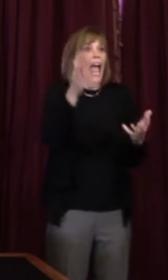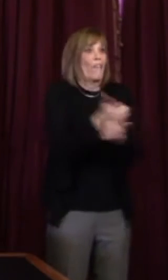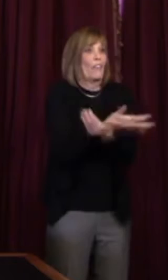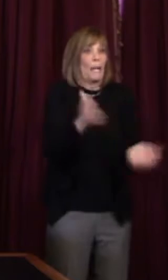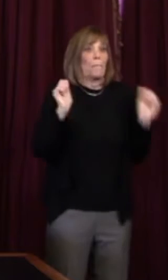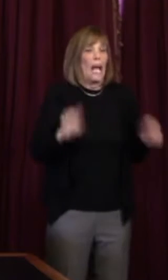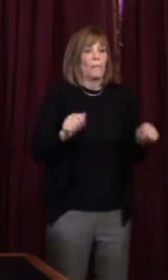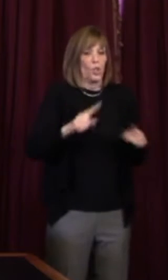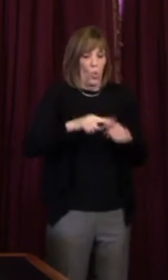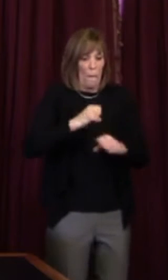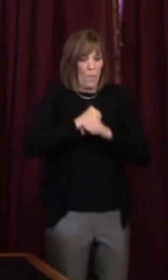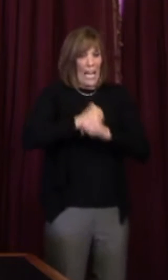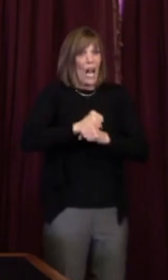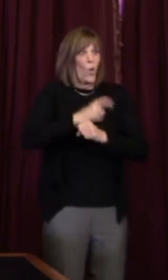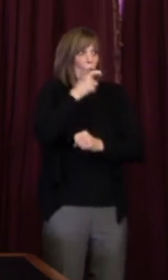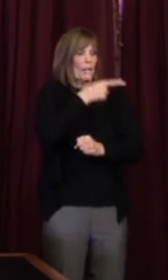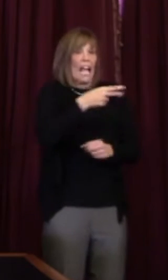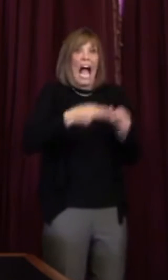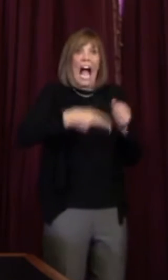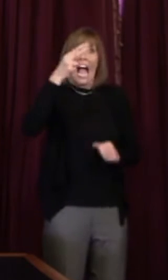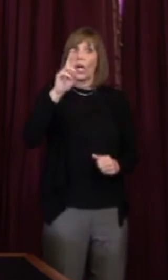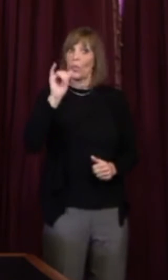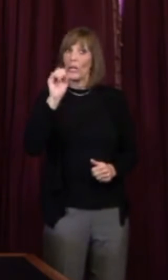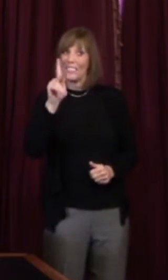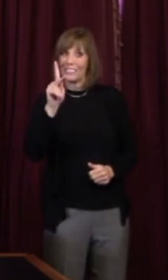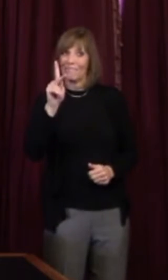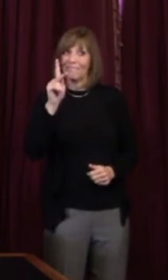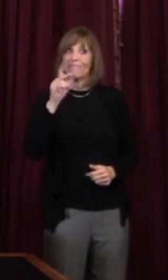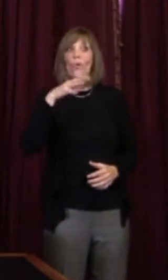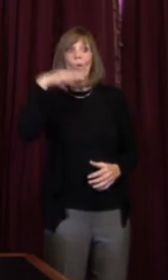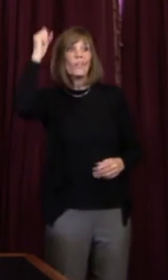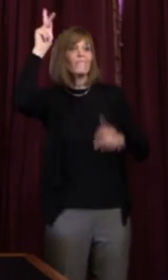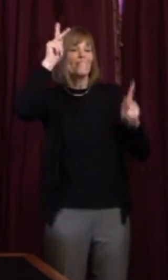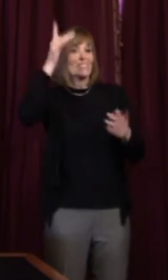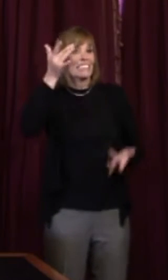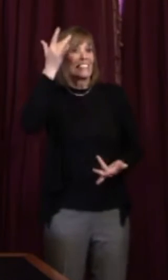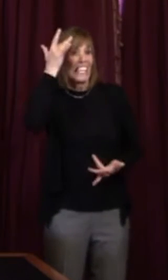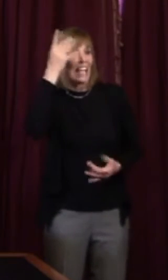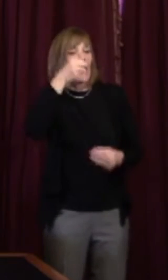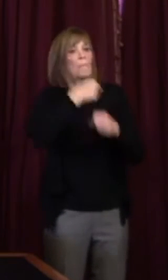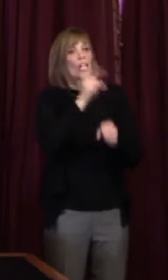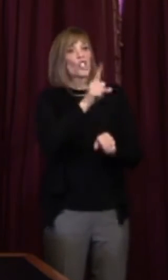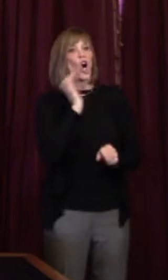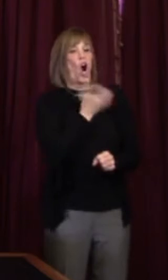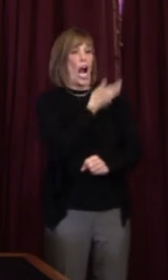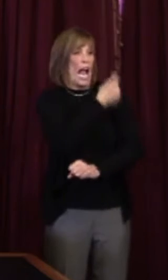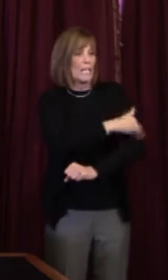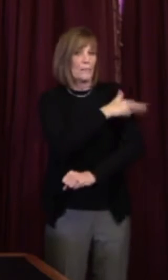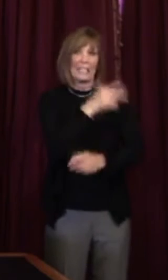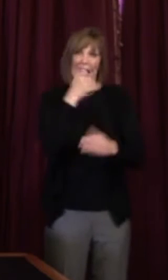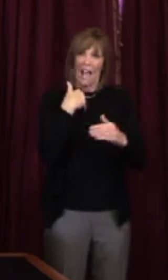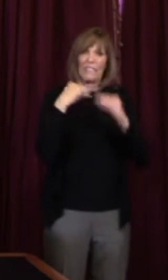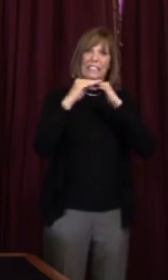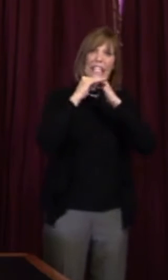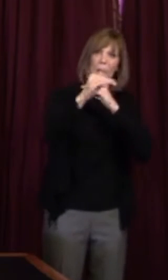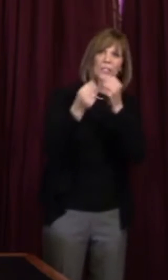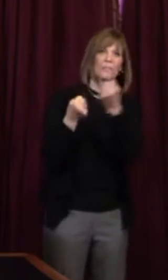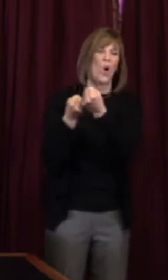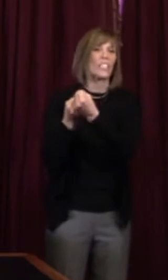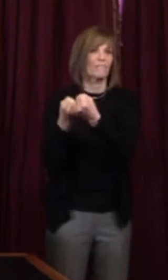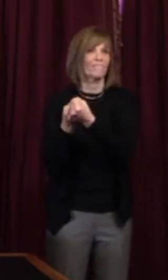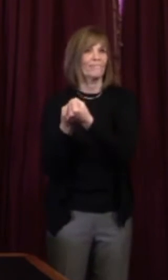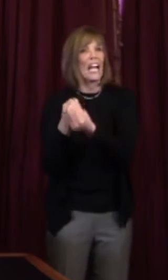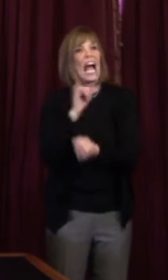to protect our most vulnerable and our healthcare workforce and make sure that our hospitals remain stable. I